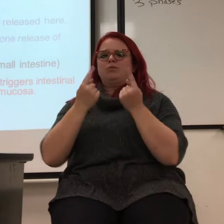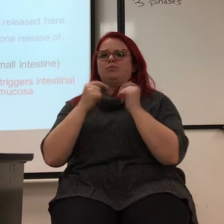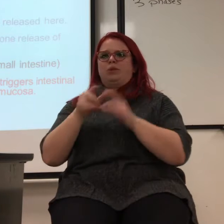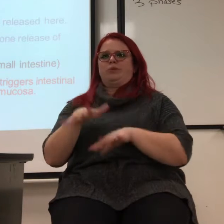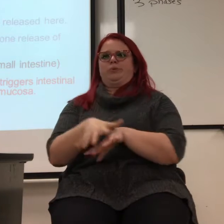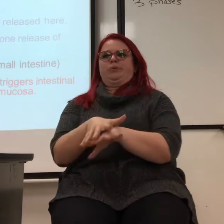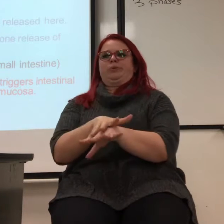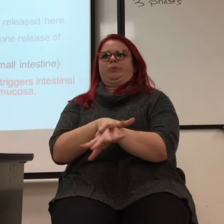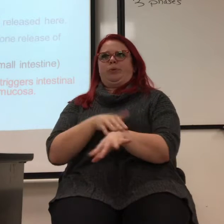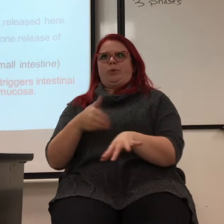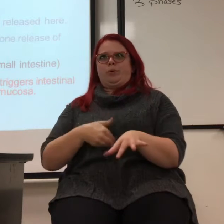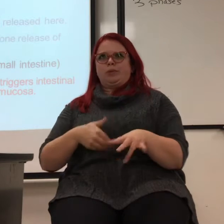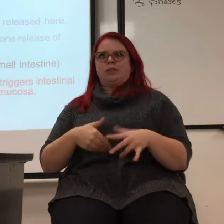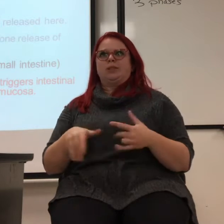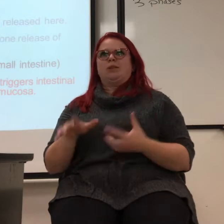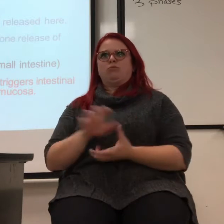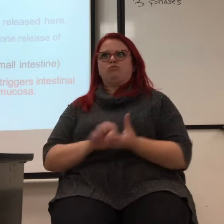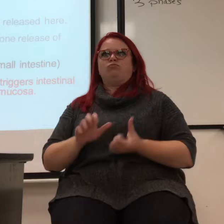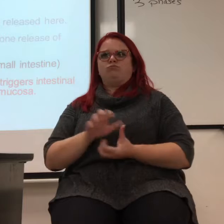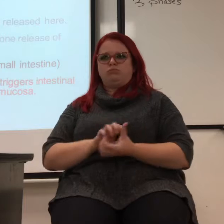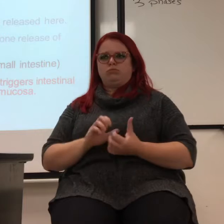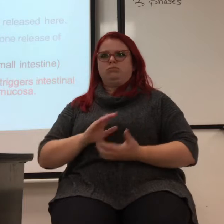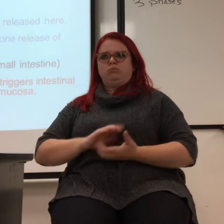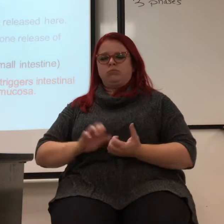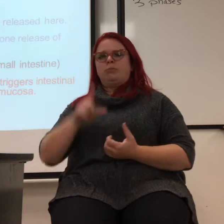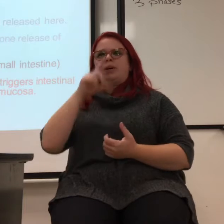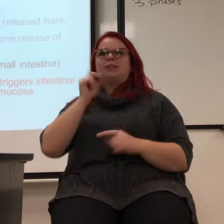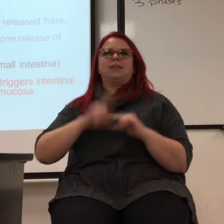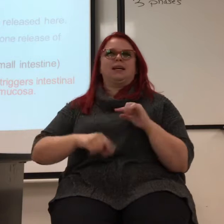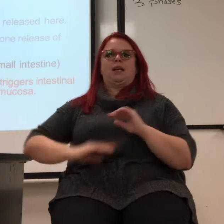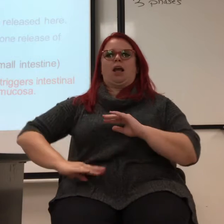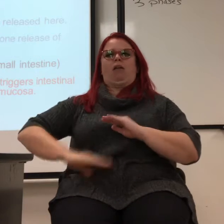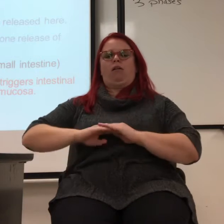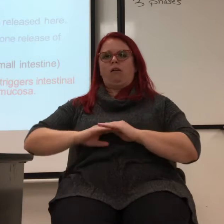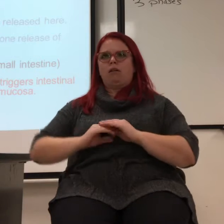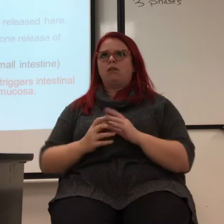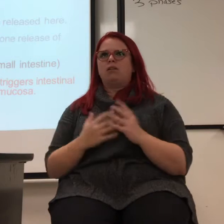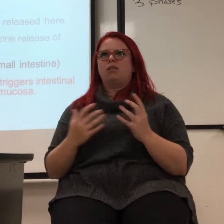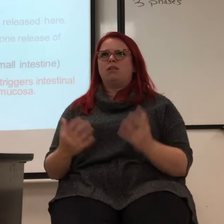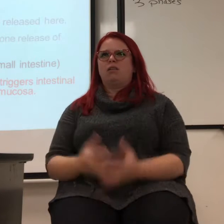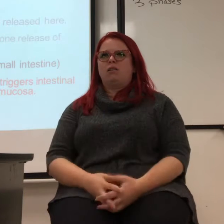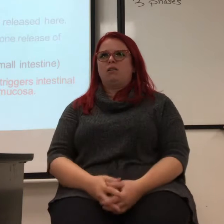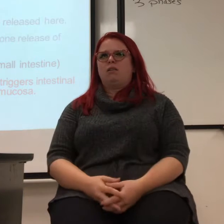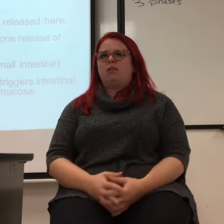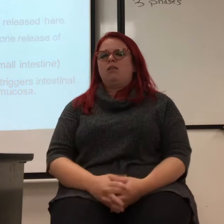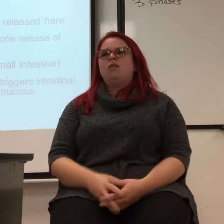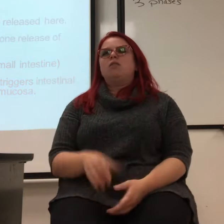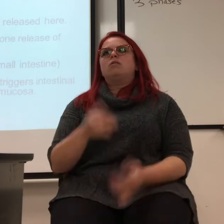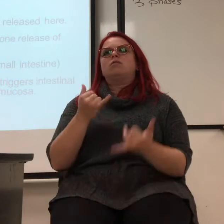stomach down because it can't handle very much. All right, so let's go through these 3 phases.